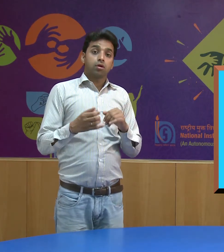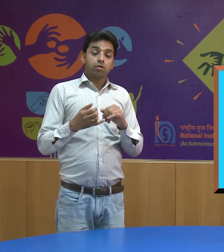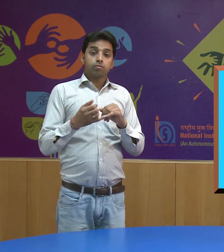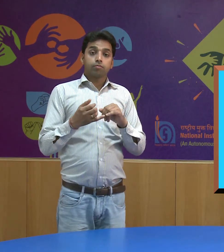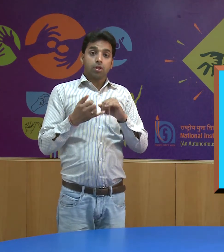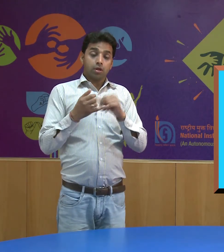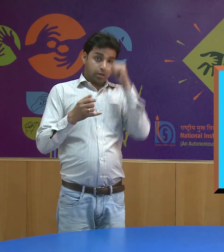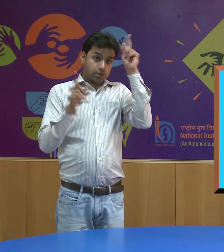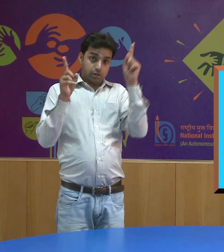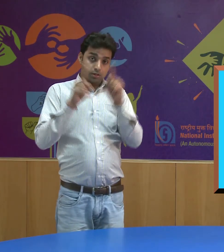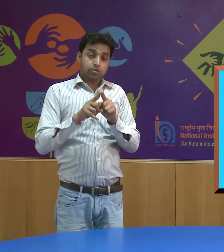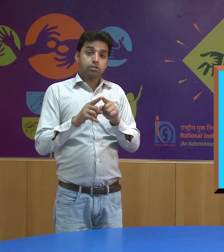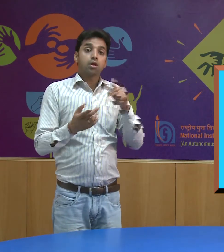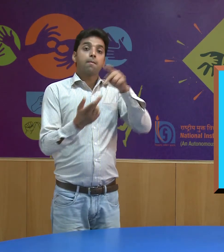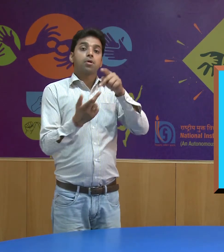the condition of the secondary schools.